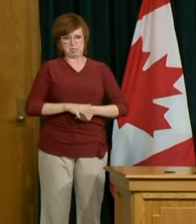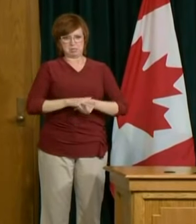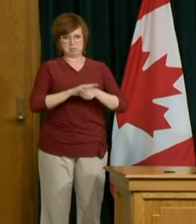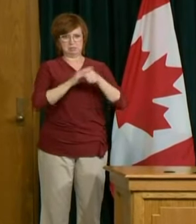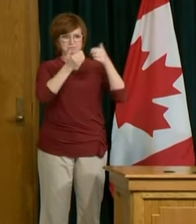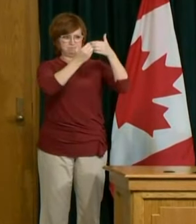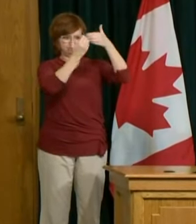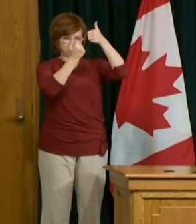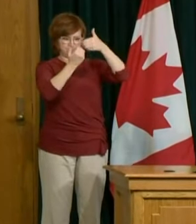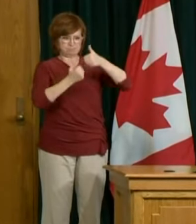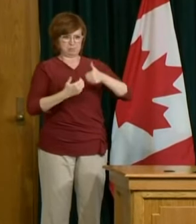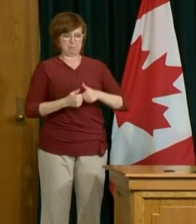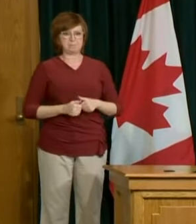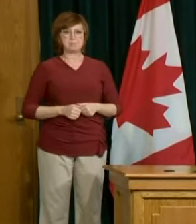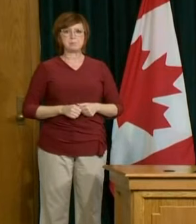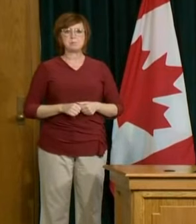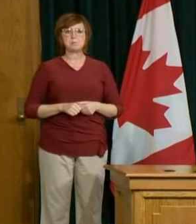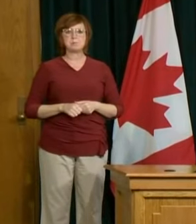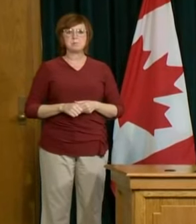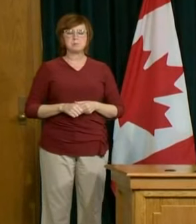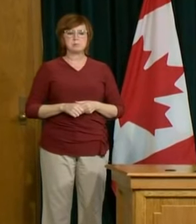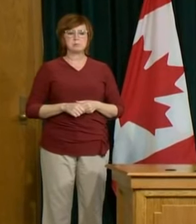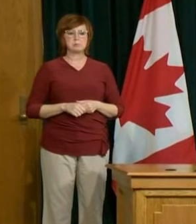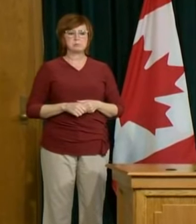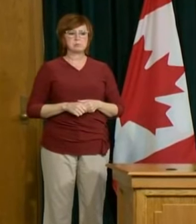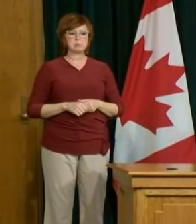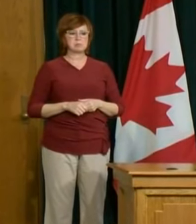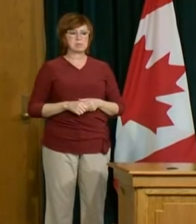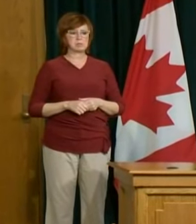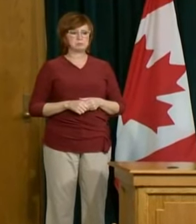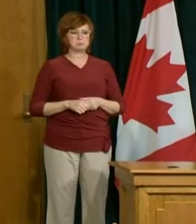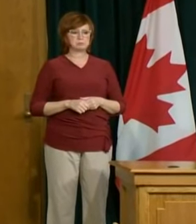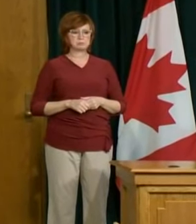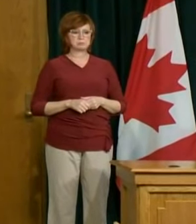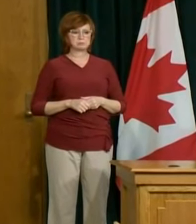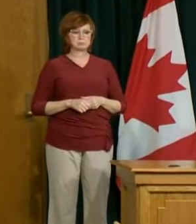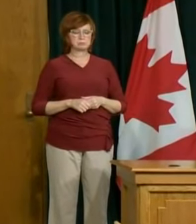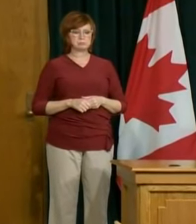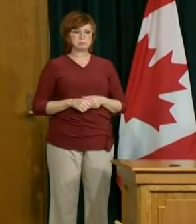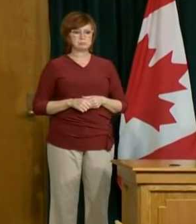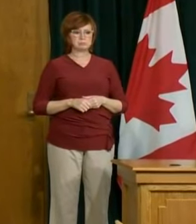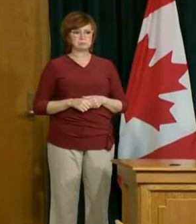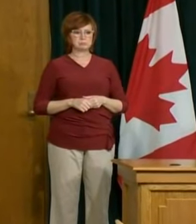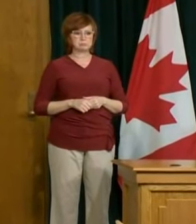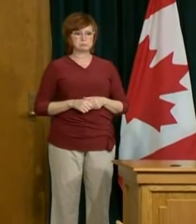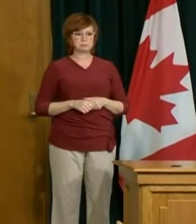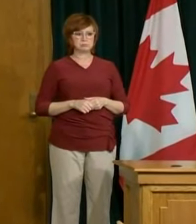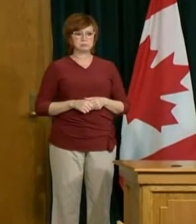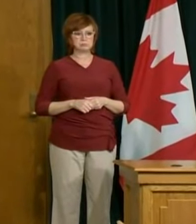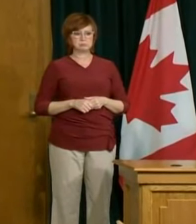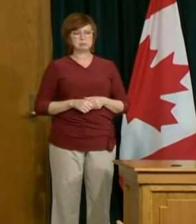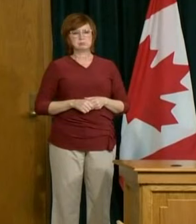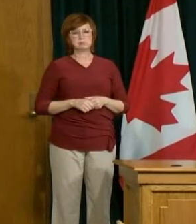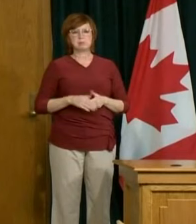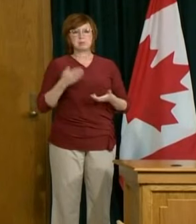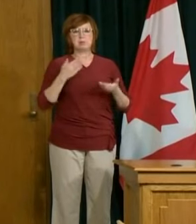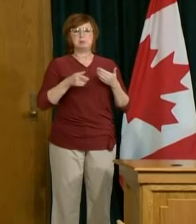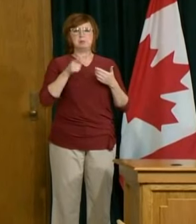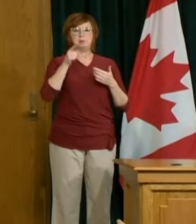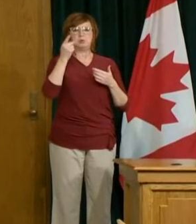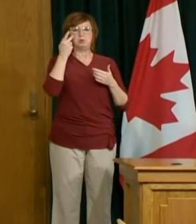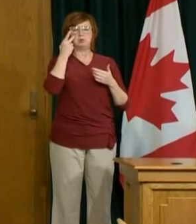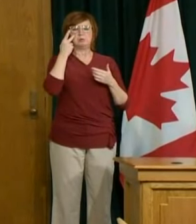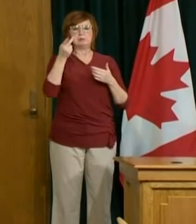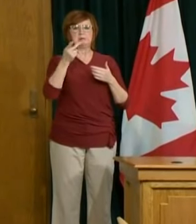initial on the initial, you can see a couple of ups and downs due to exposures